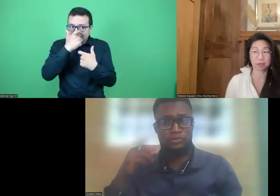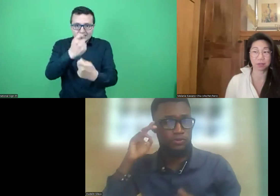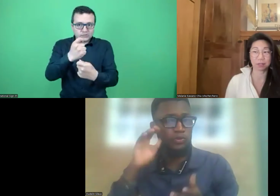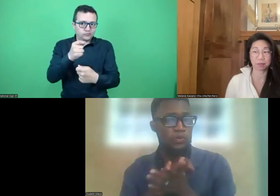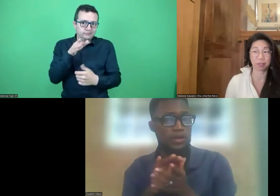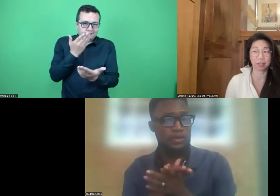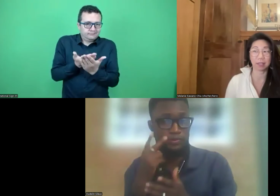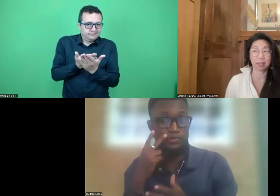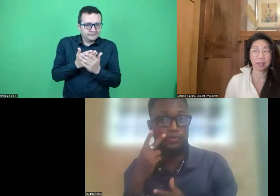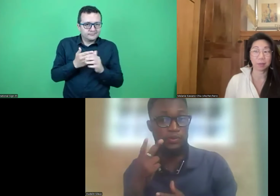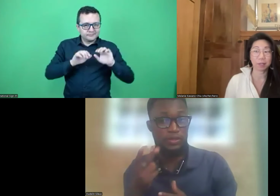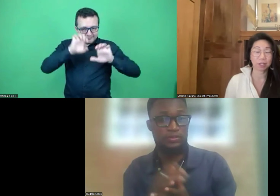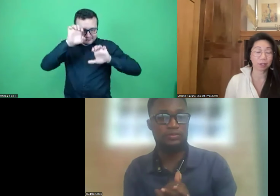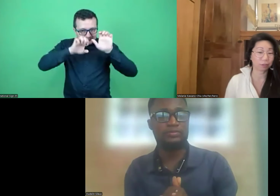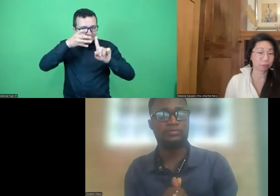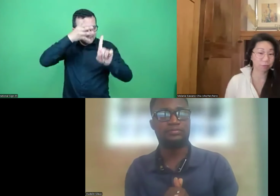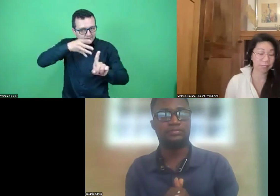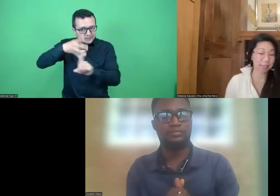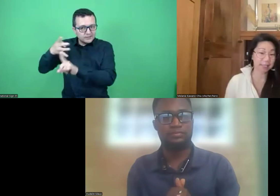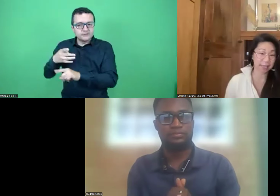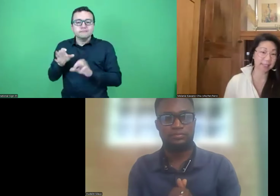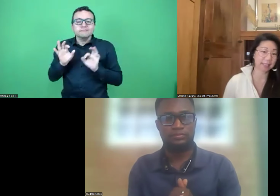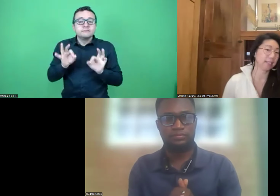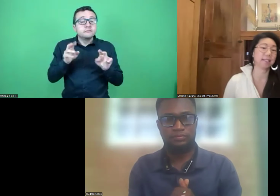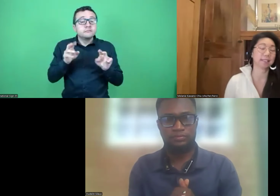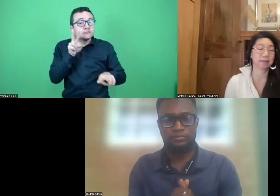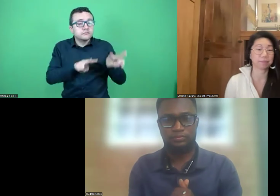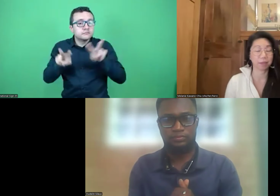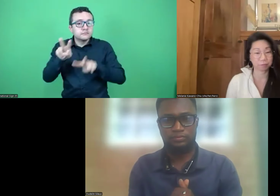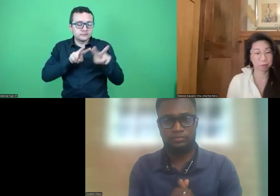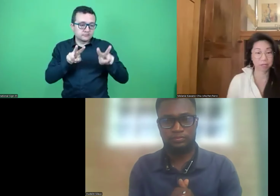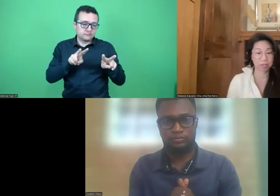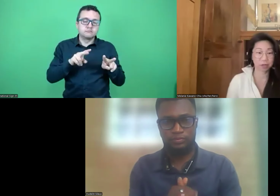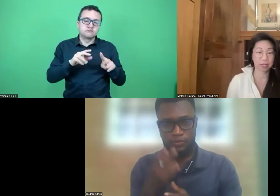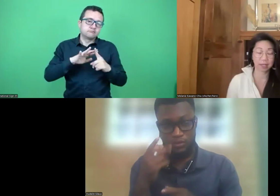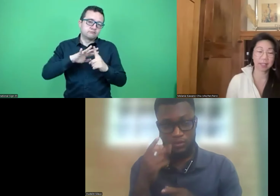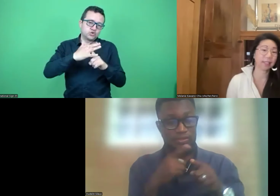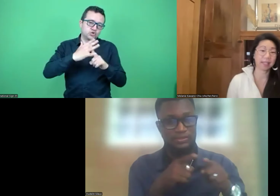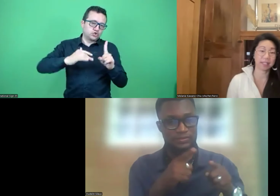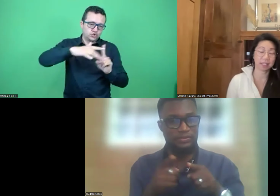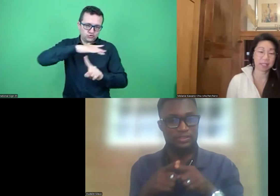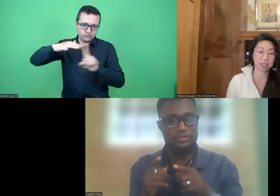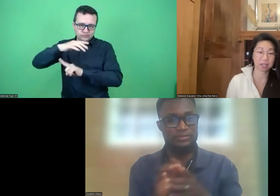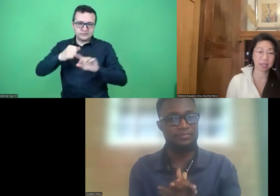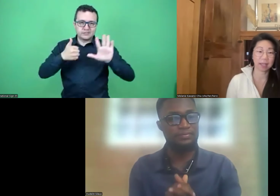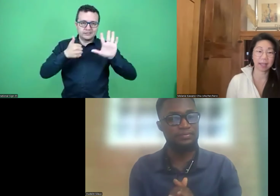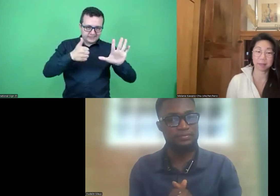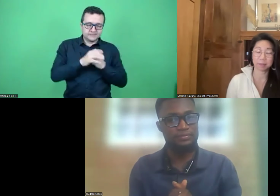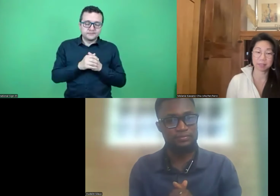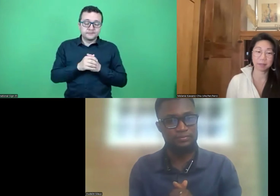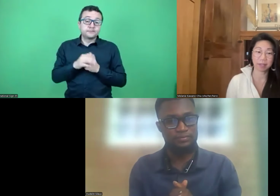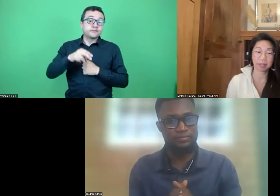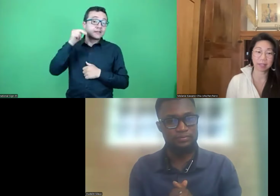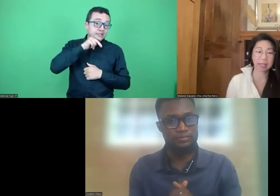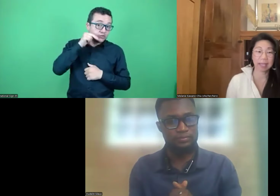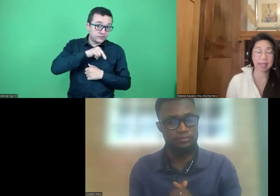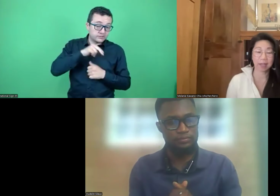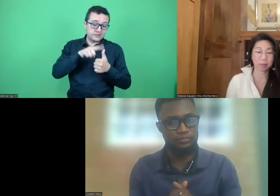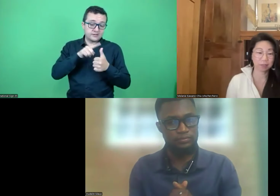was also different. We took 6 case studies from Nigeria, Indonesia, and the